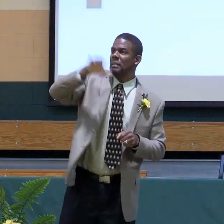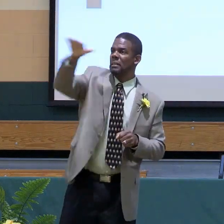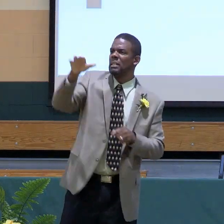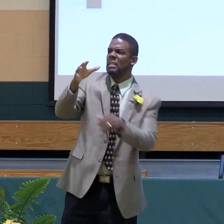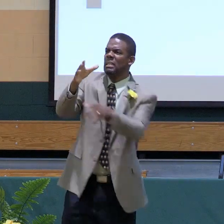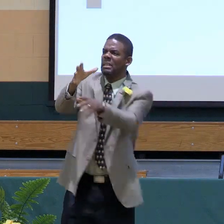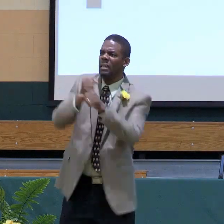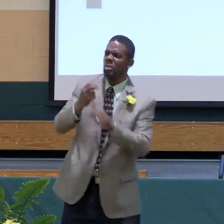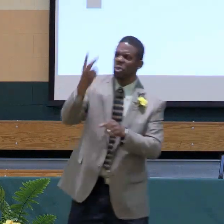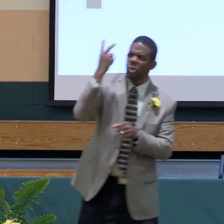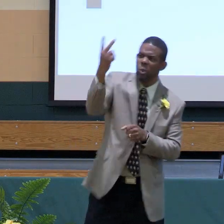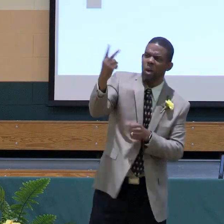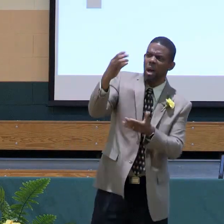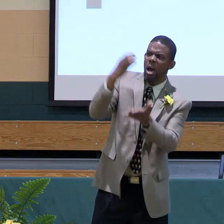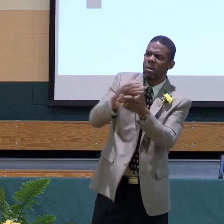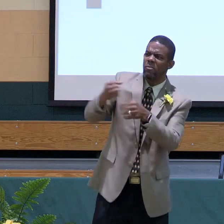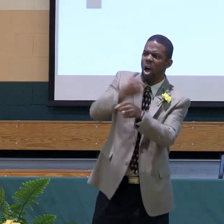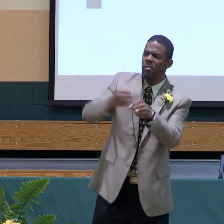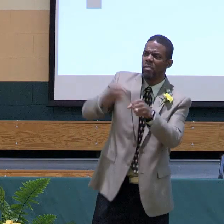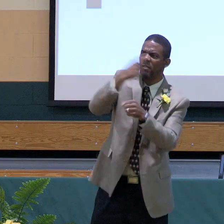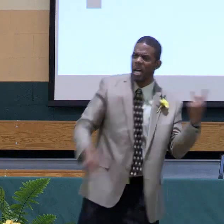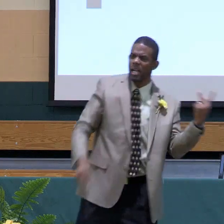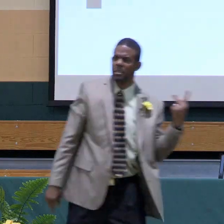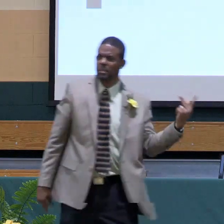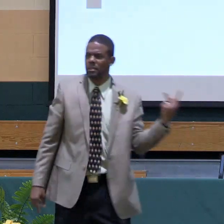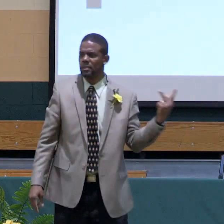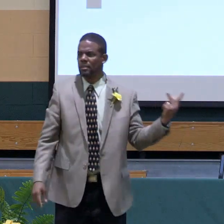Can you please ask that gentleman to bring two cups of coffee for us?"